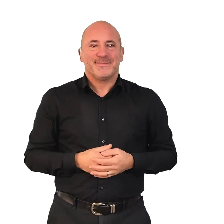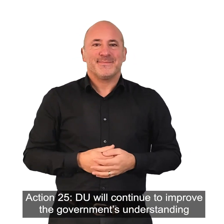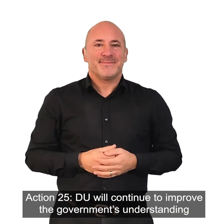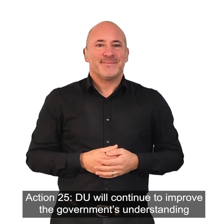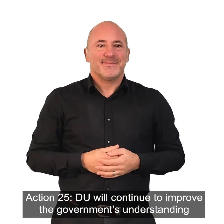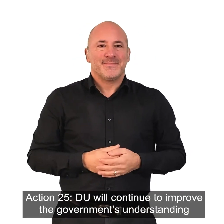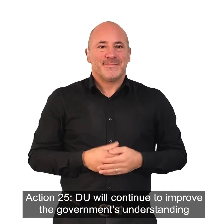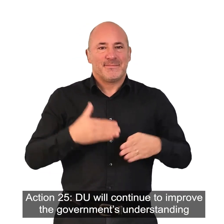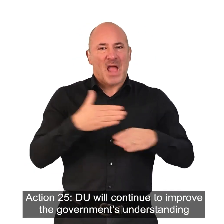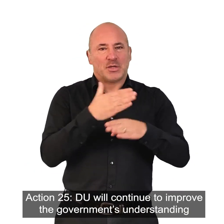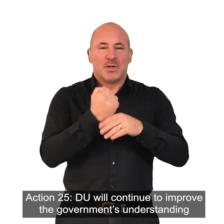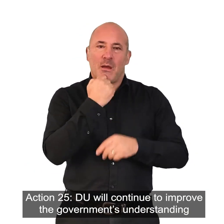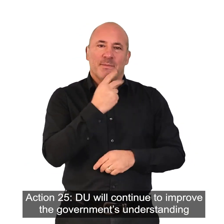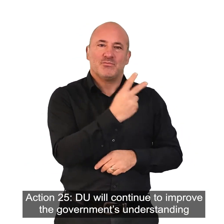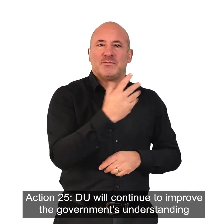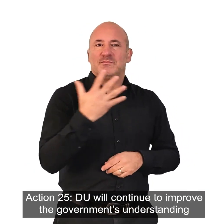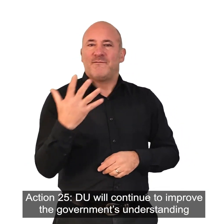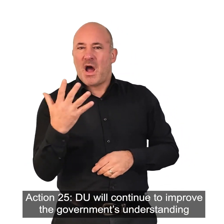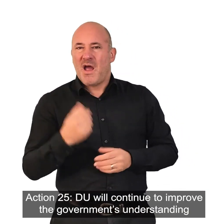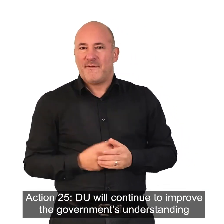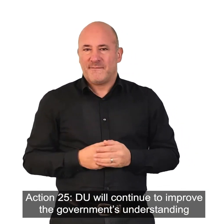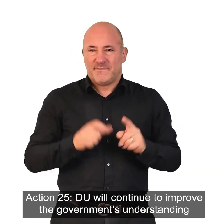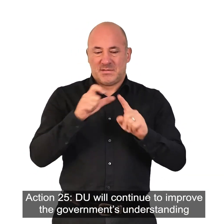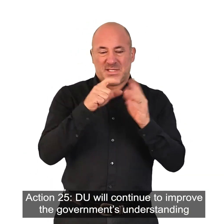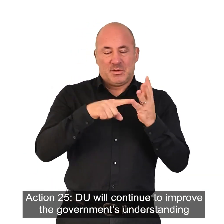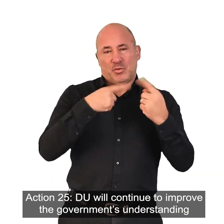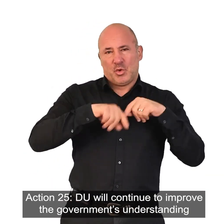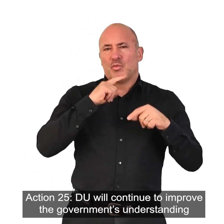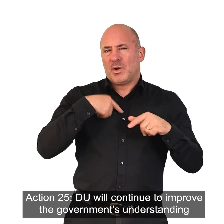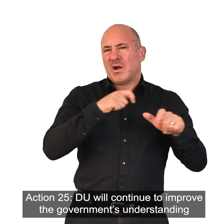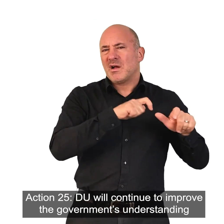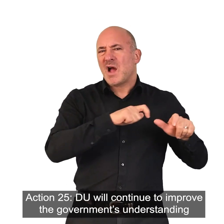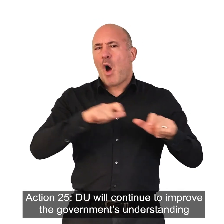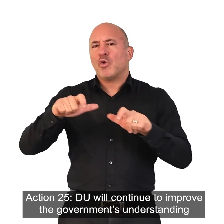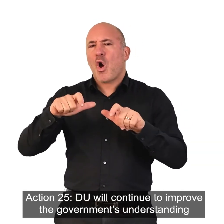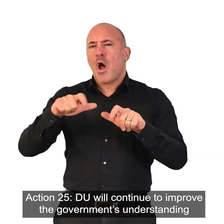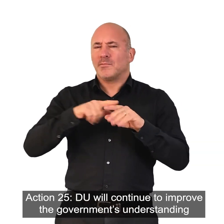Action 25. DU will continue to improve the government's understanding